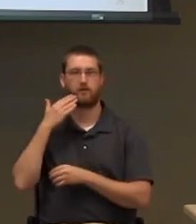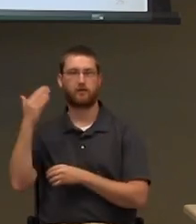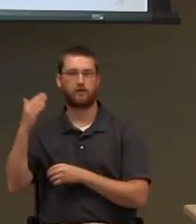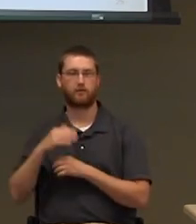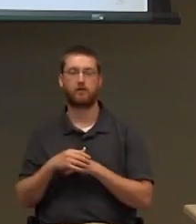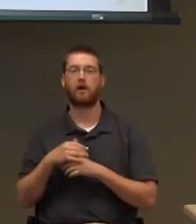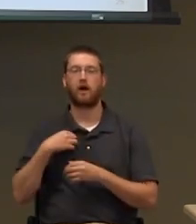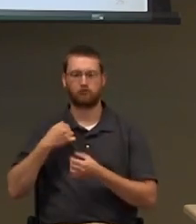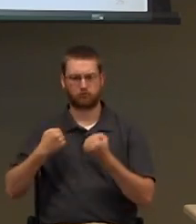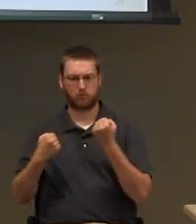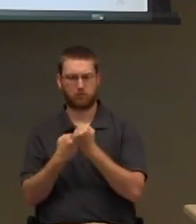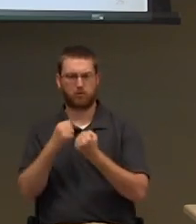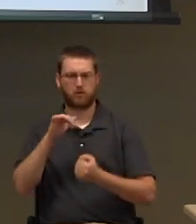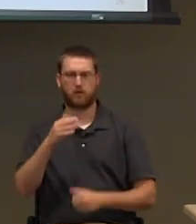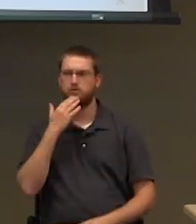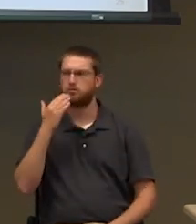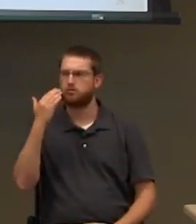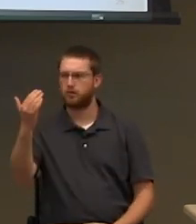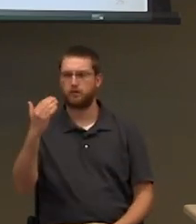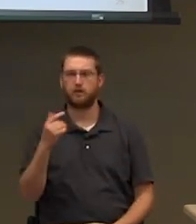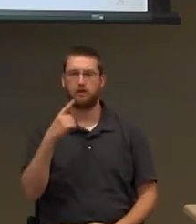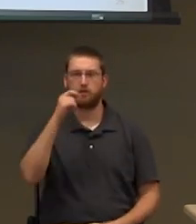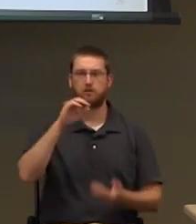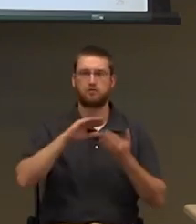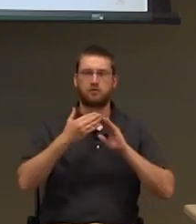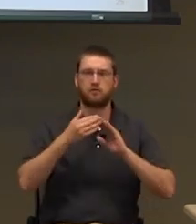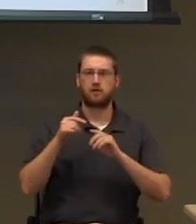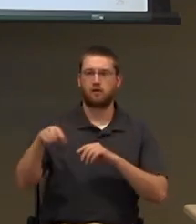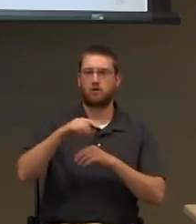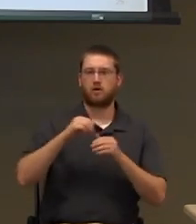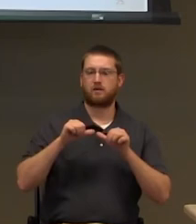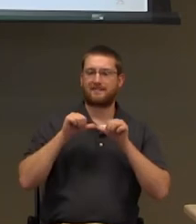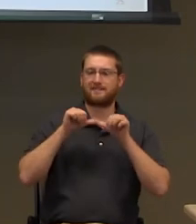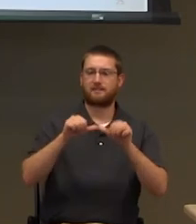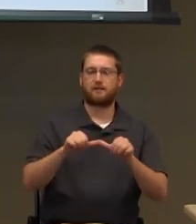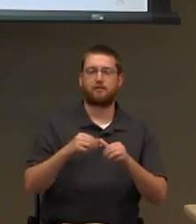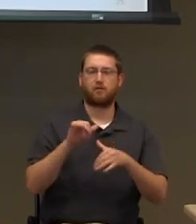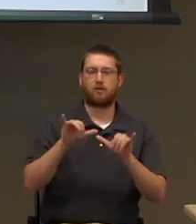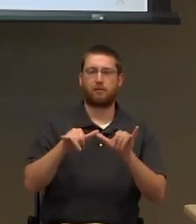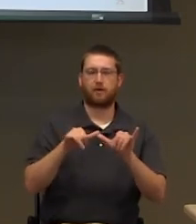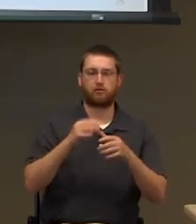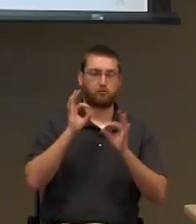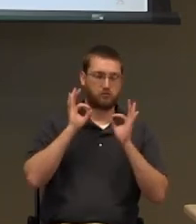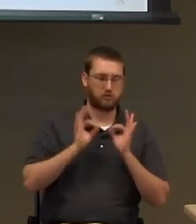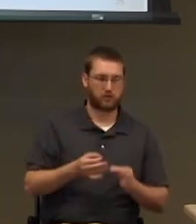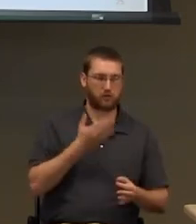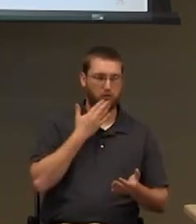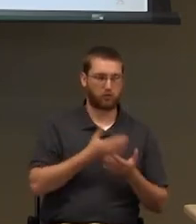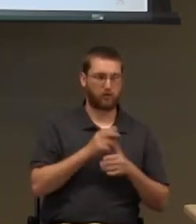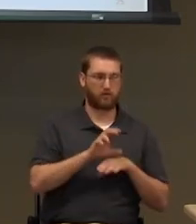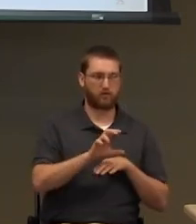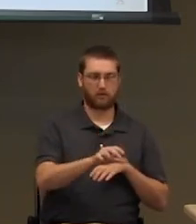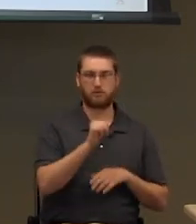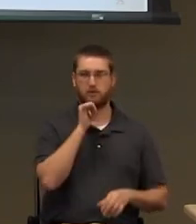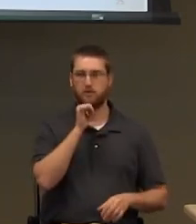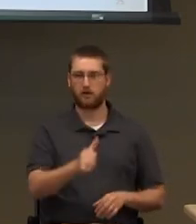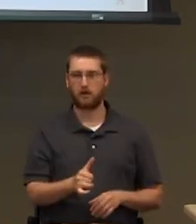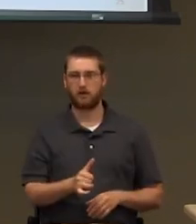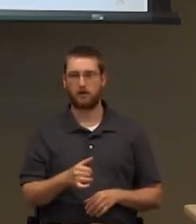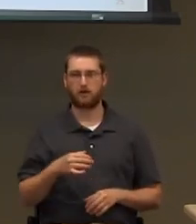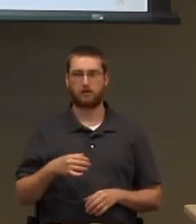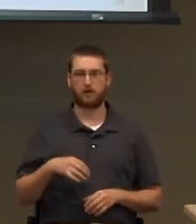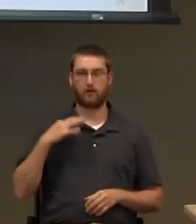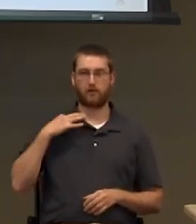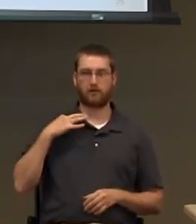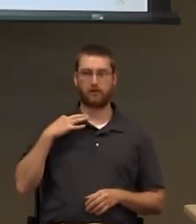And I endorse that, because as a community, you need to continue to measure and determine whether or not this is a good investment for us. As elected